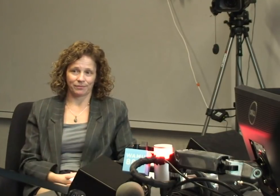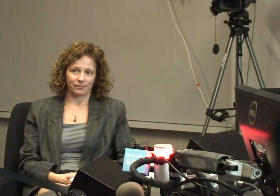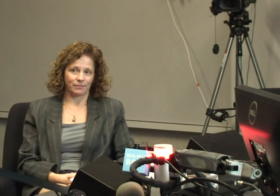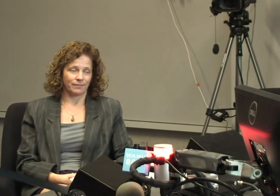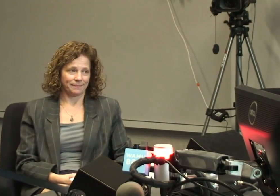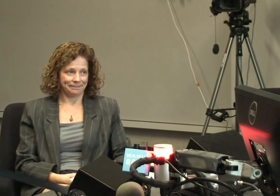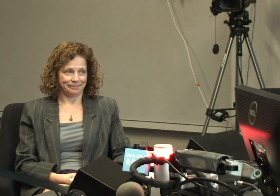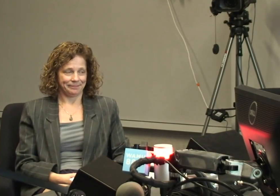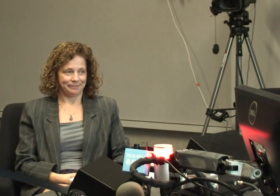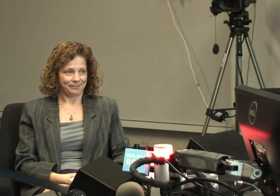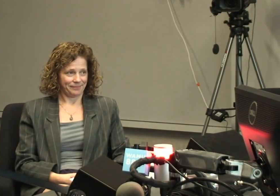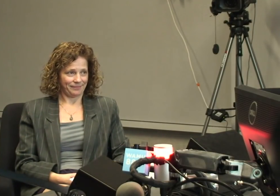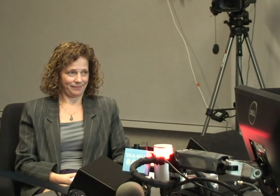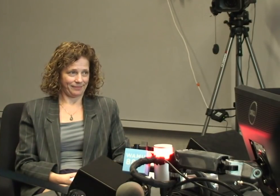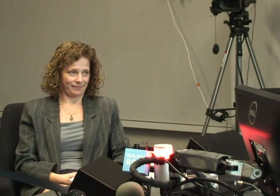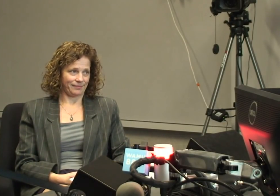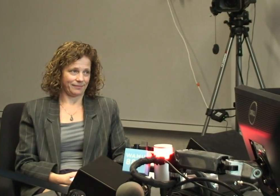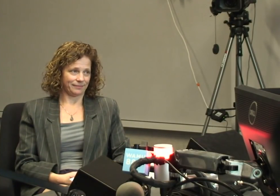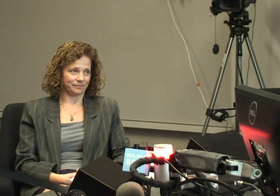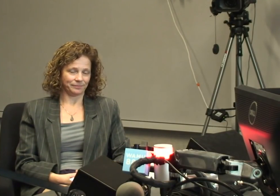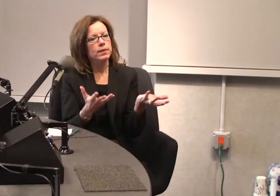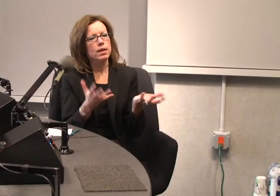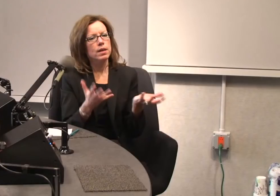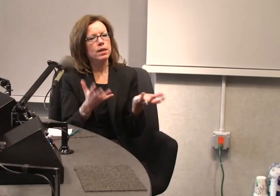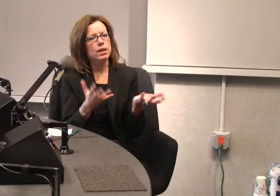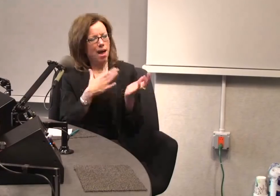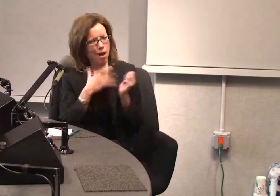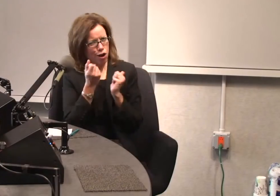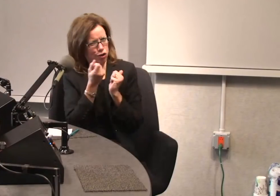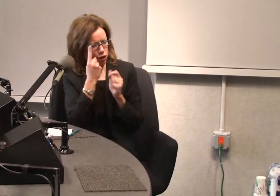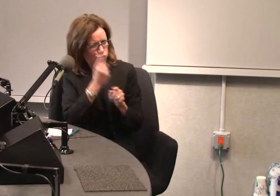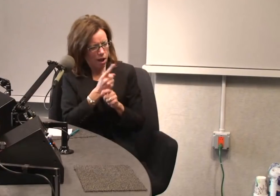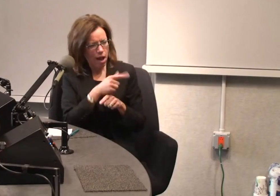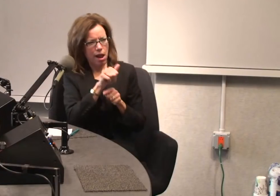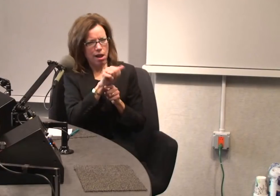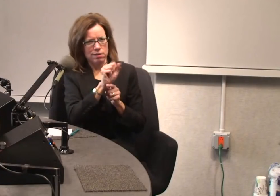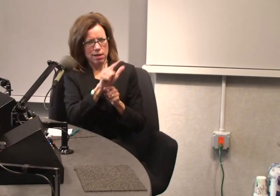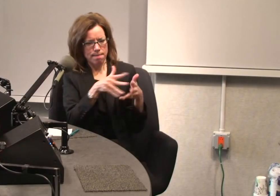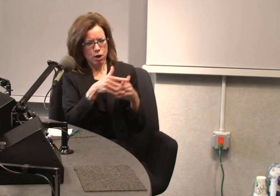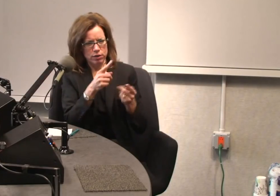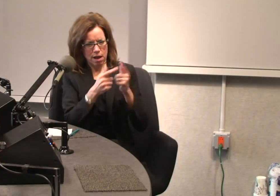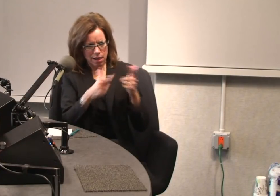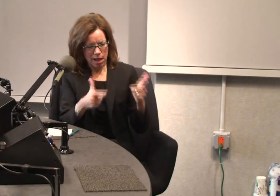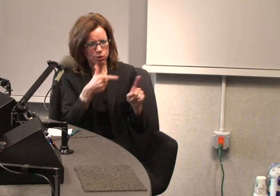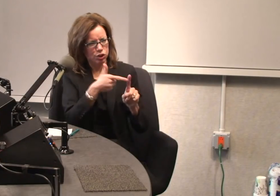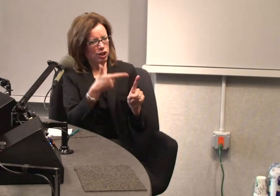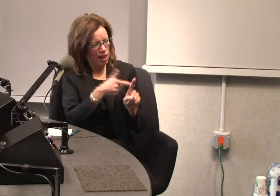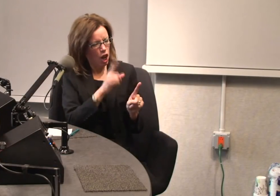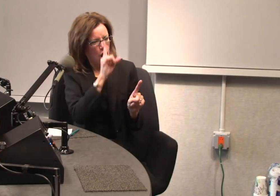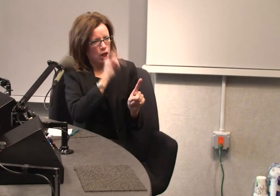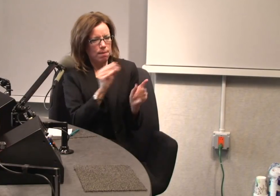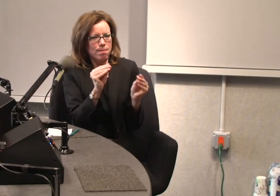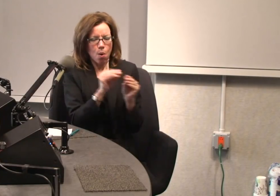able to communicate with one another. It is my understanding that American sign language has more in common with French sign